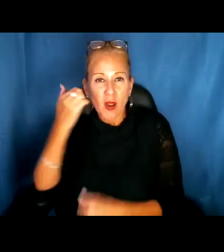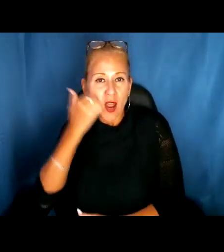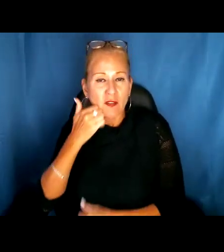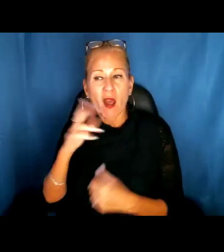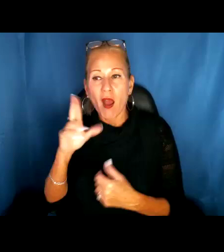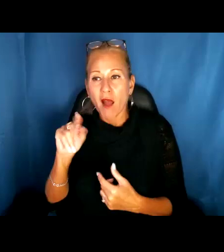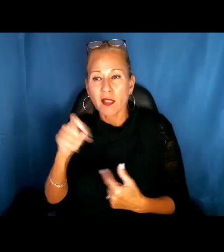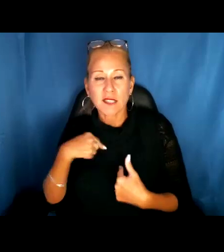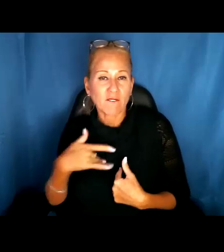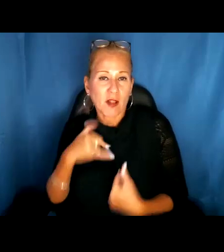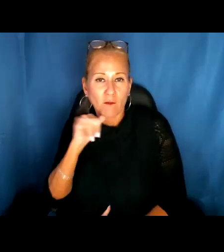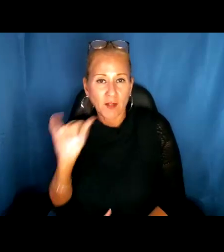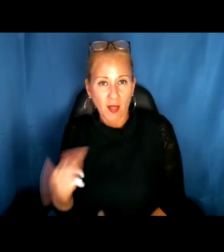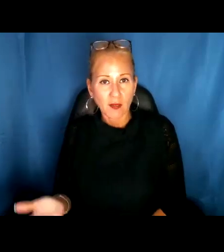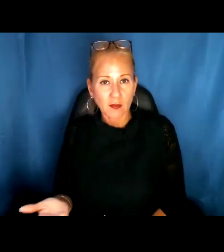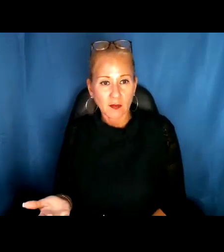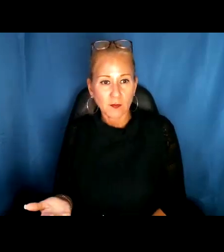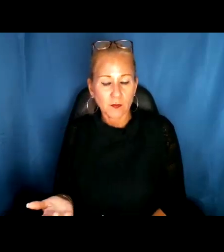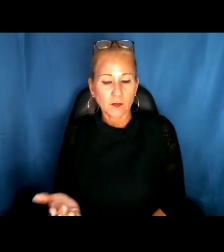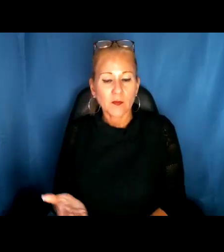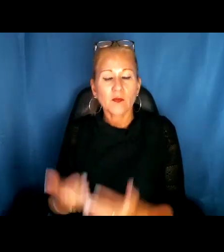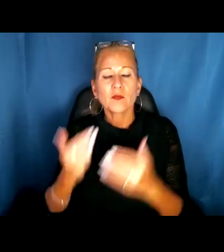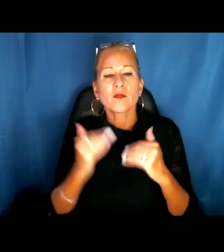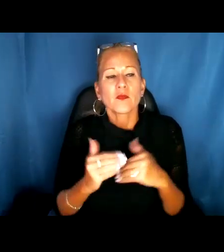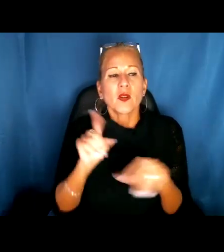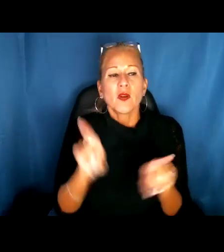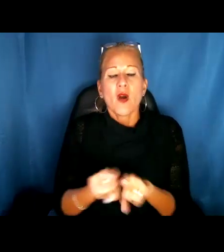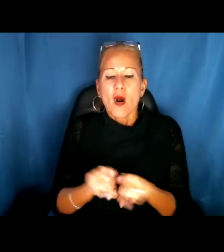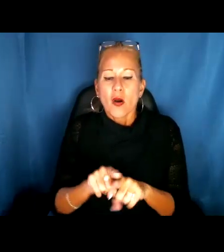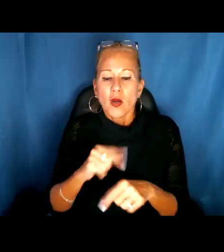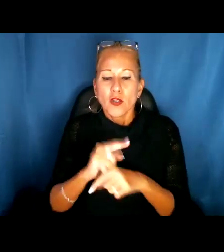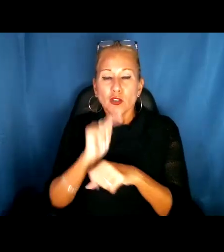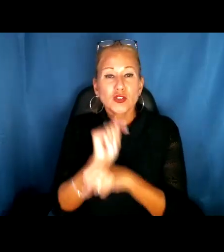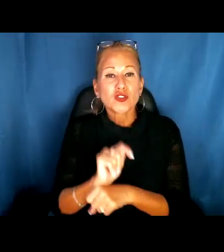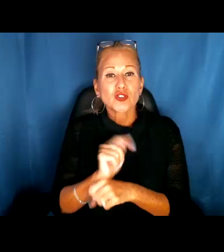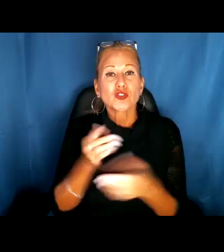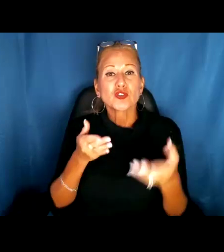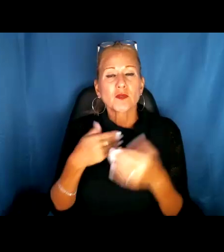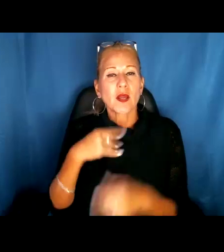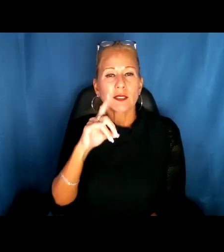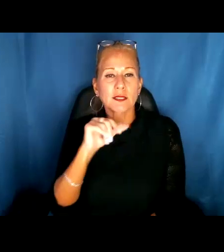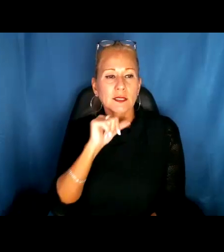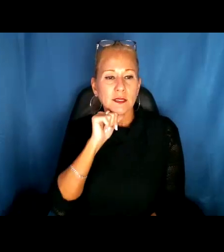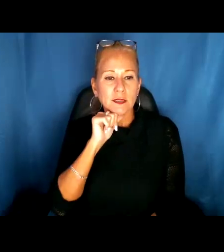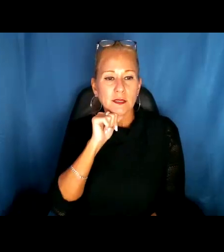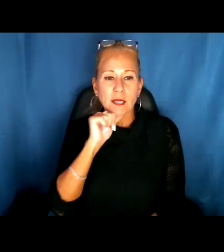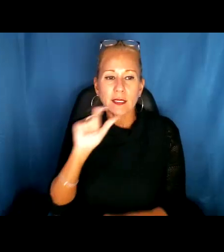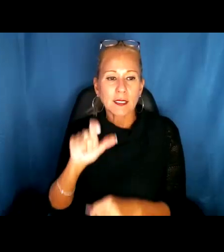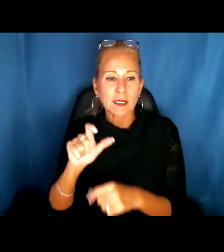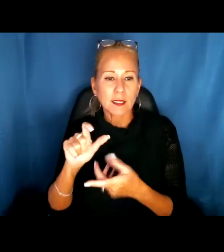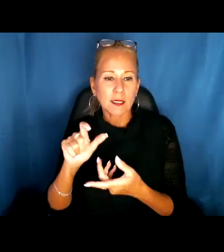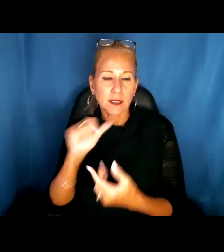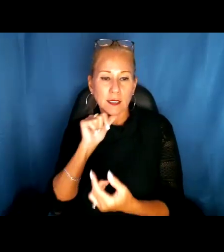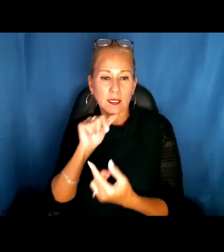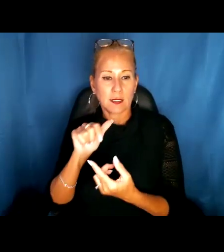say otherwise. And finally, and maybe most important, in traditional services, I did not meet my caregivers until they showed up